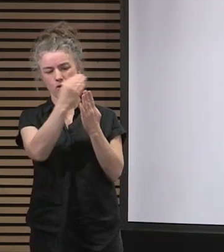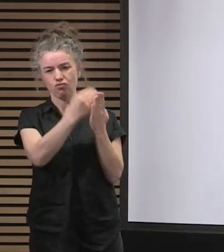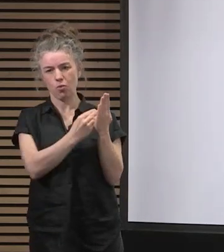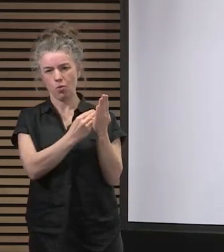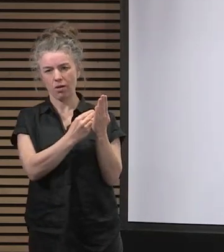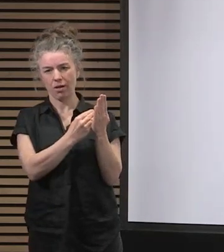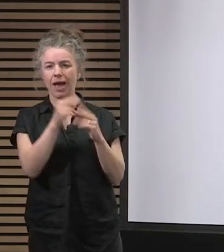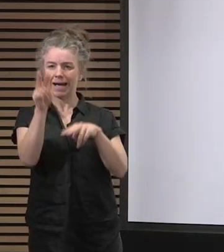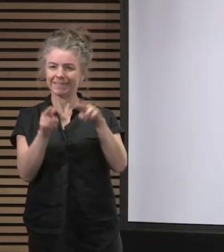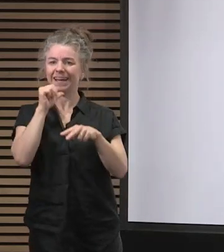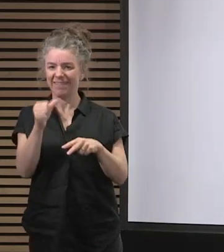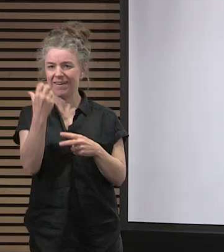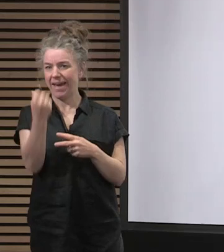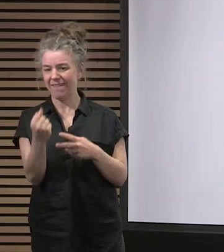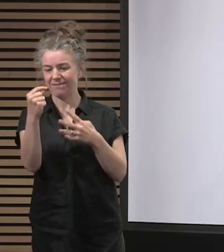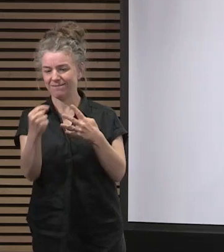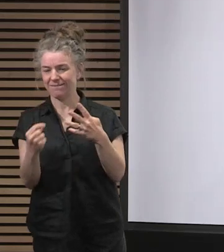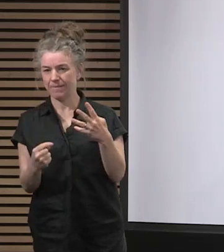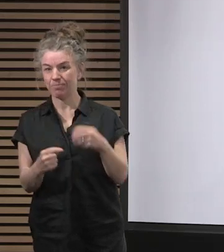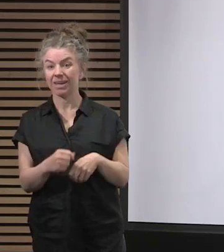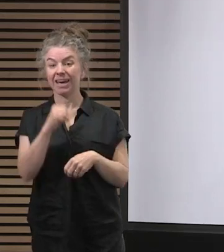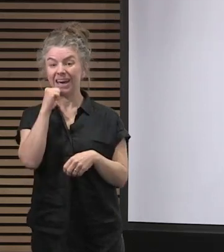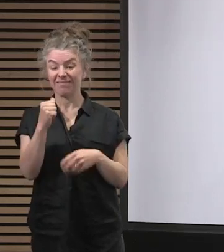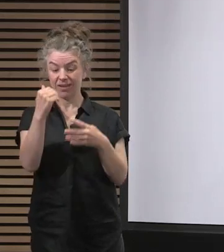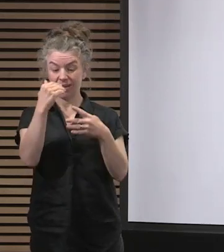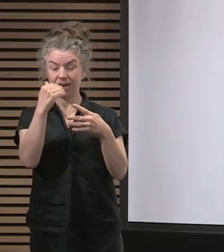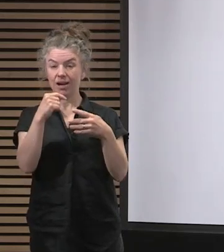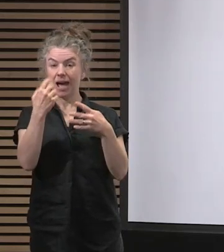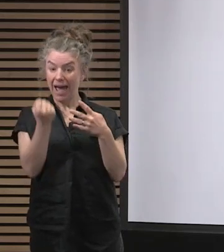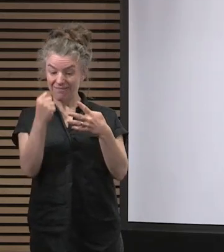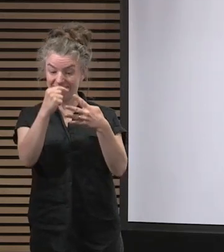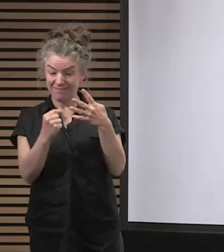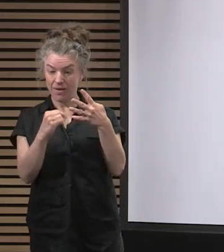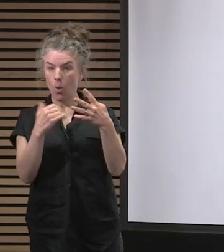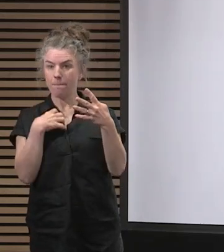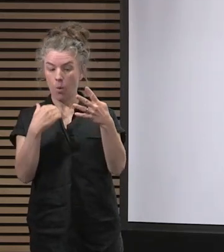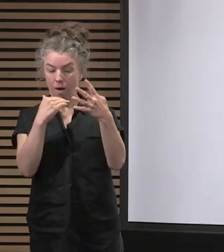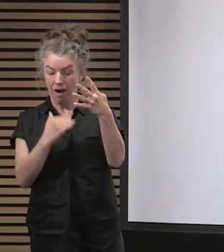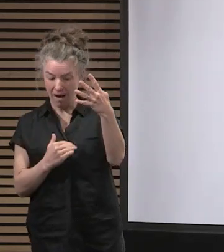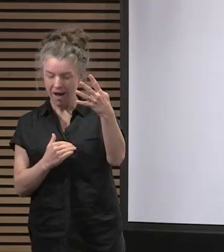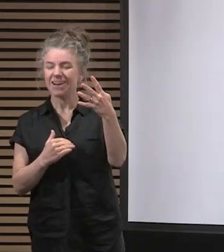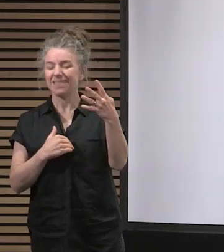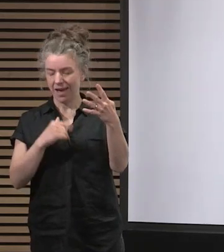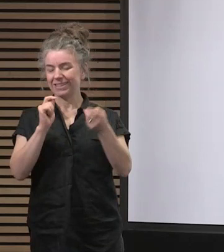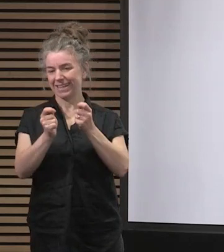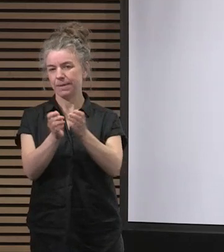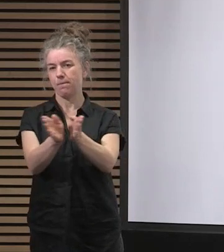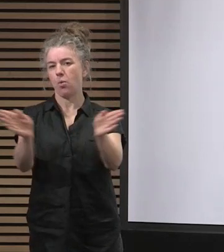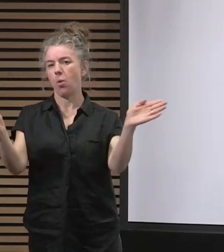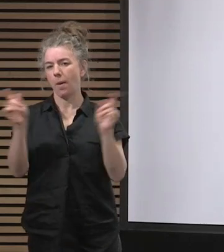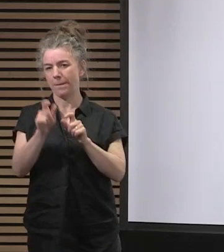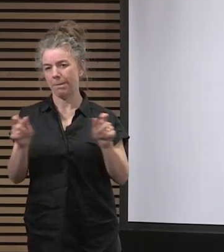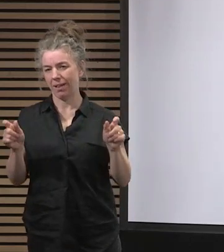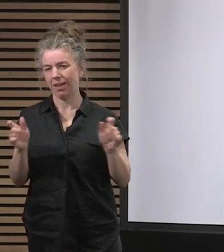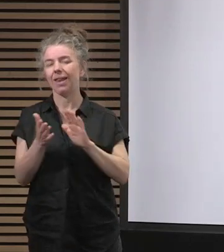assess them. I think if the criteria broaden, and we'll see what happens with the revision of the case definition, then this will be less of an